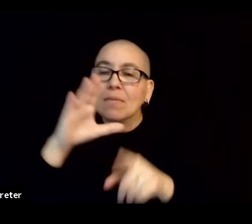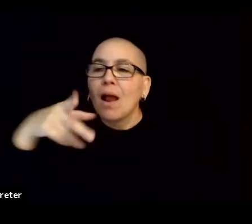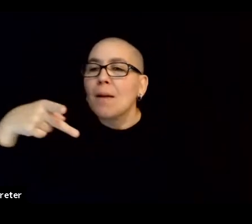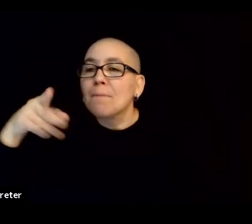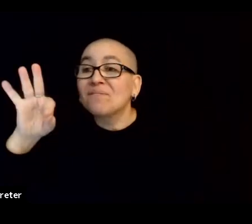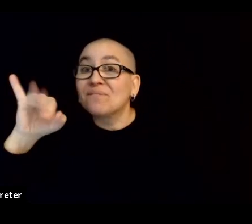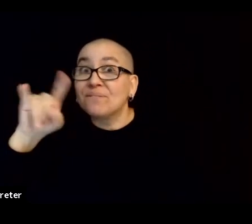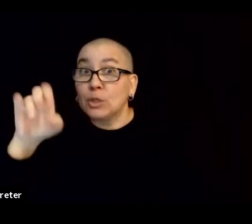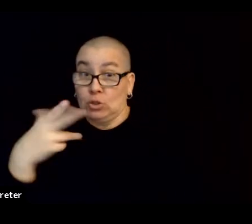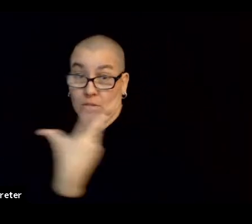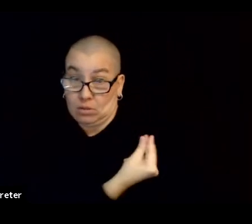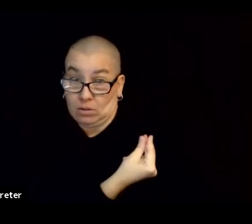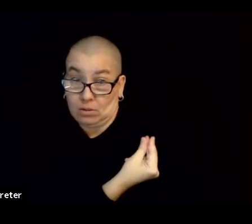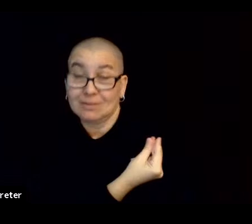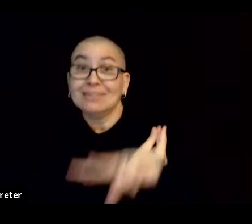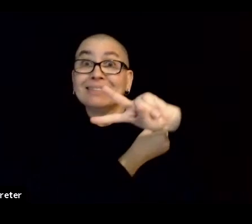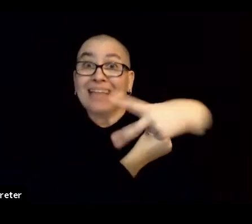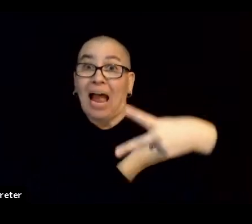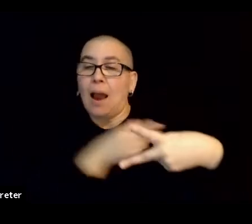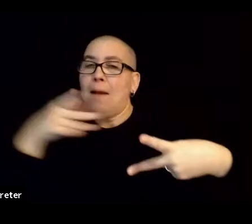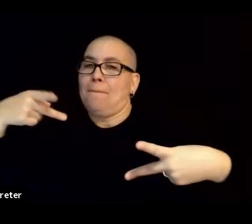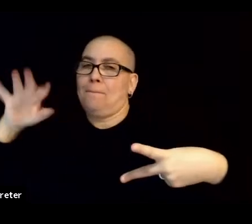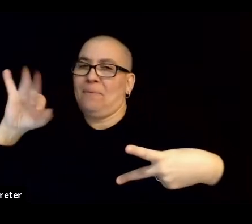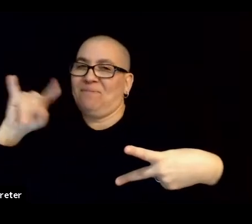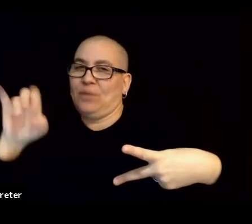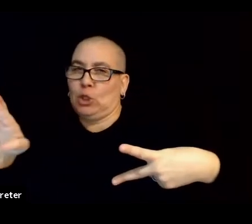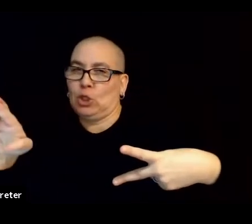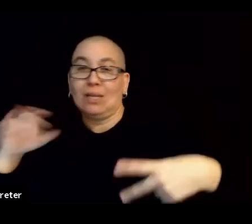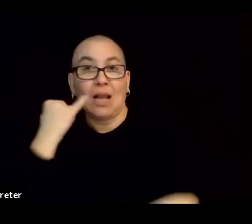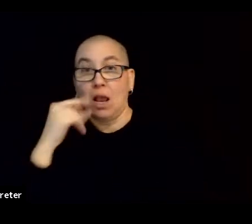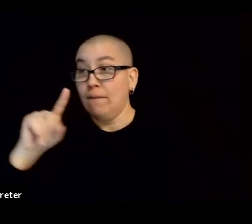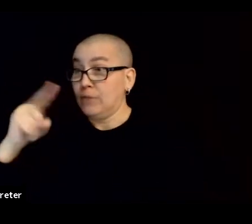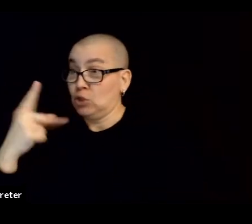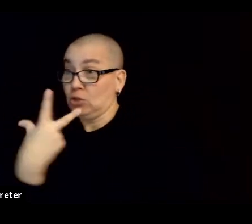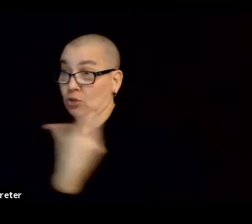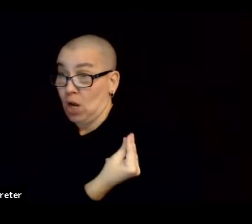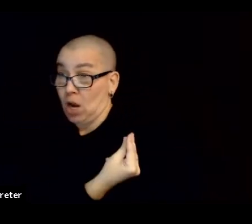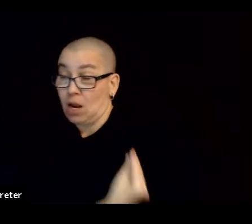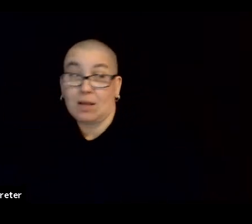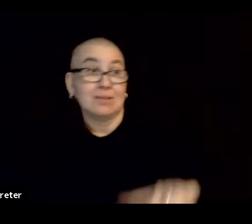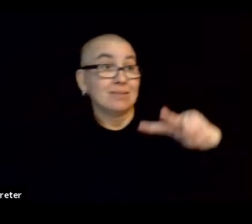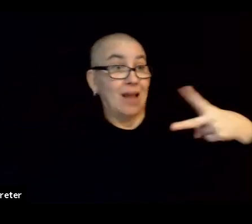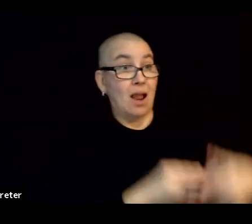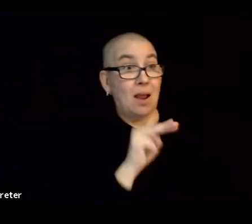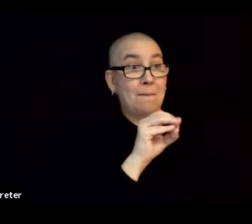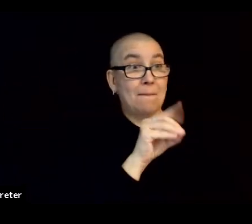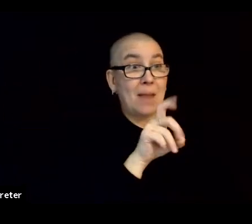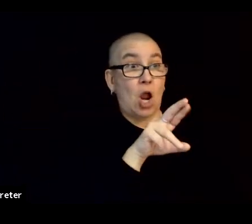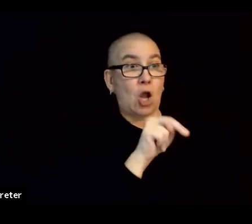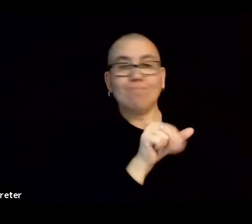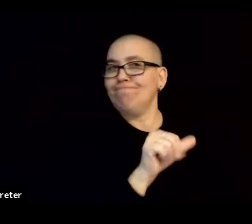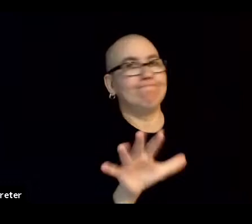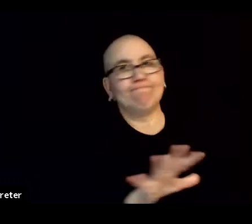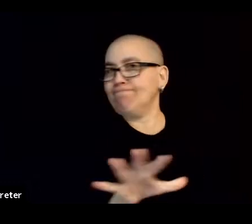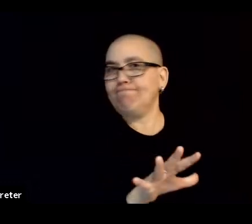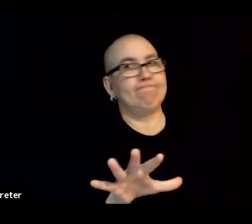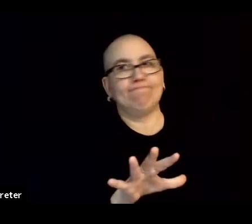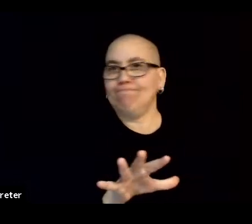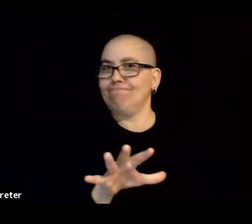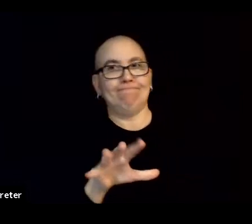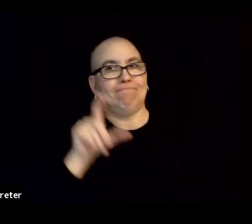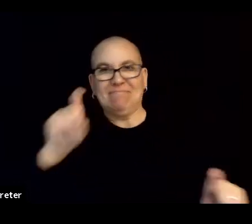if you receive Pfizer for the first dose, you need to get Pfizer for the second dose. And they have different intervals. Pfizer